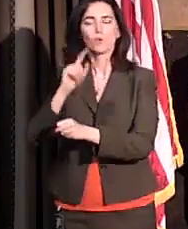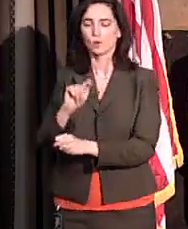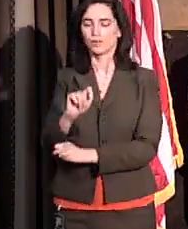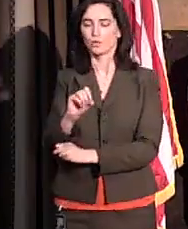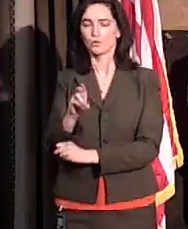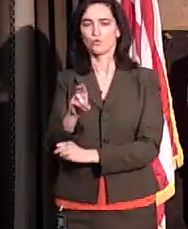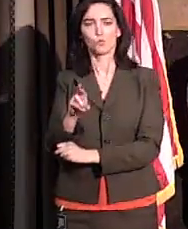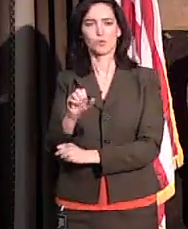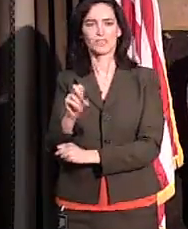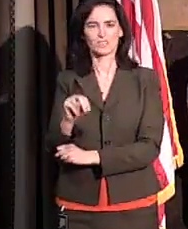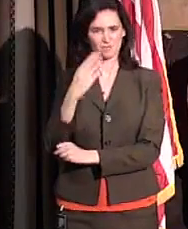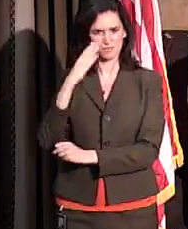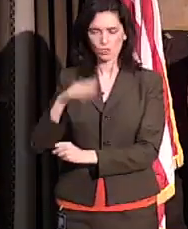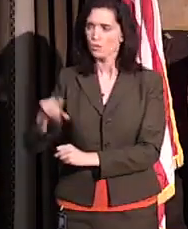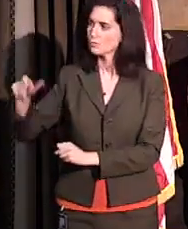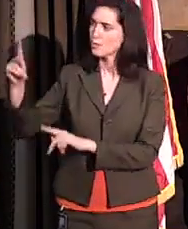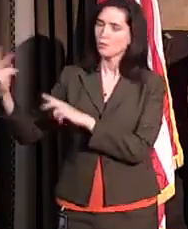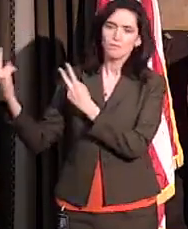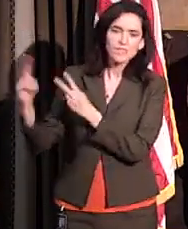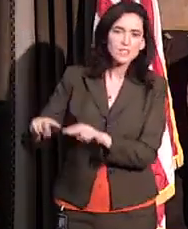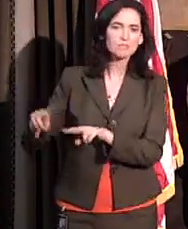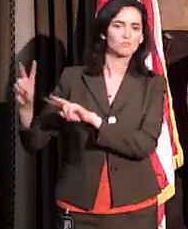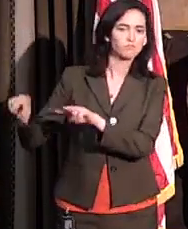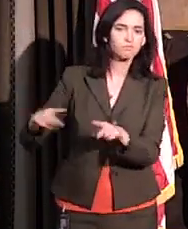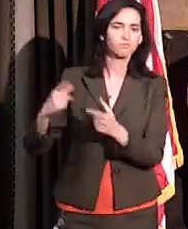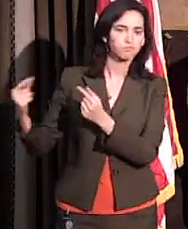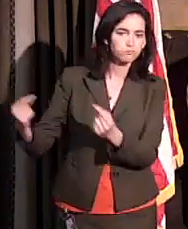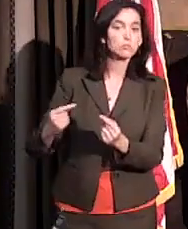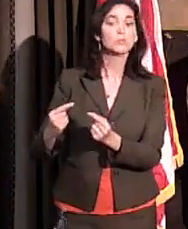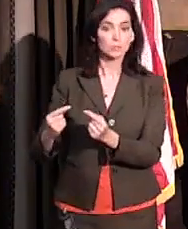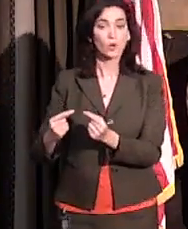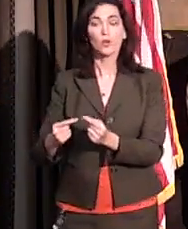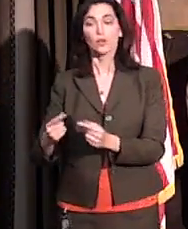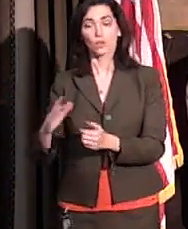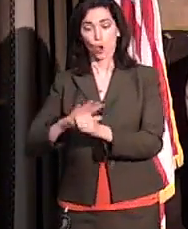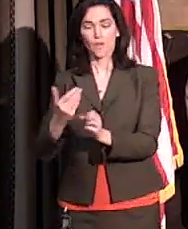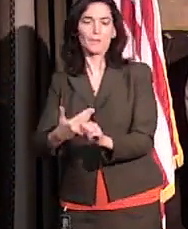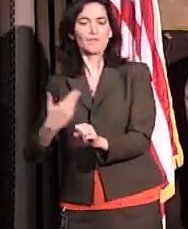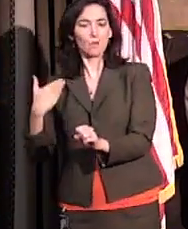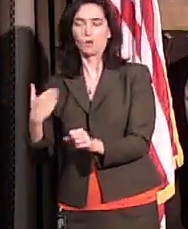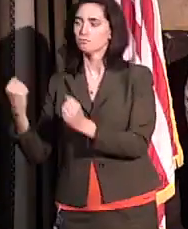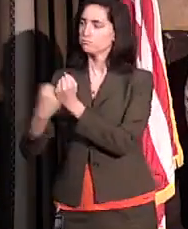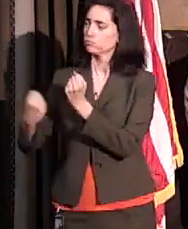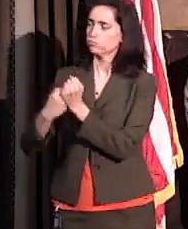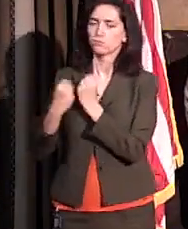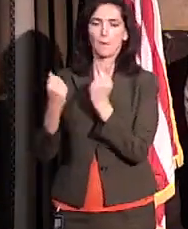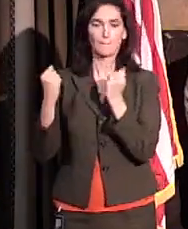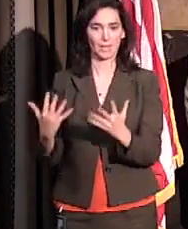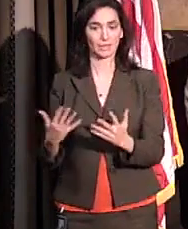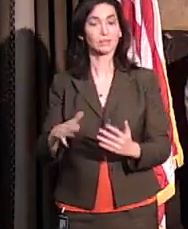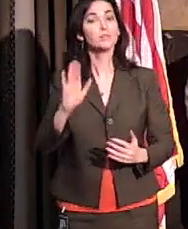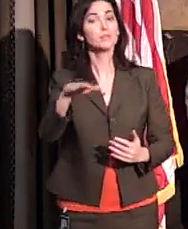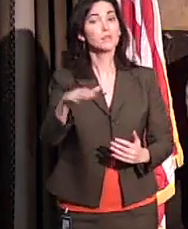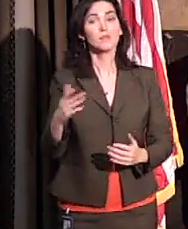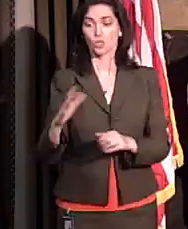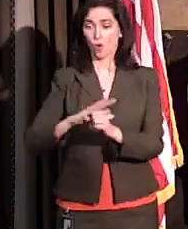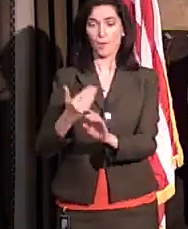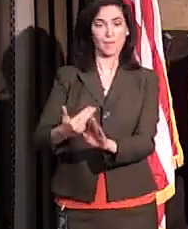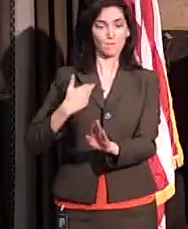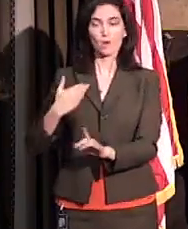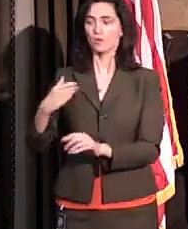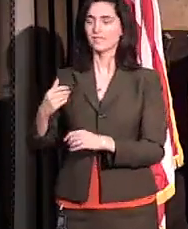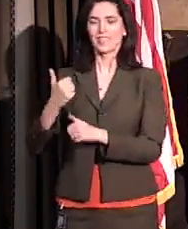work and support we've had over the last 4 years prior to COVID. Prior to COVID, we had 4 record-breaking years in